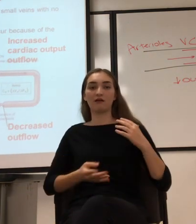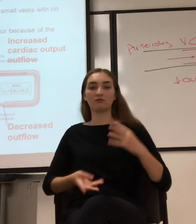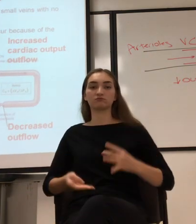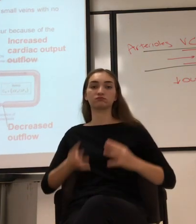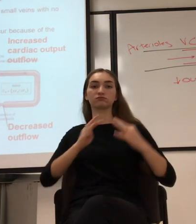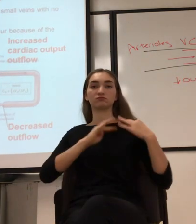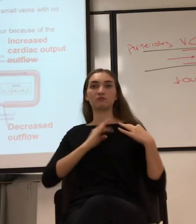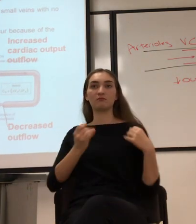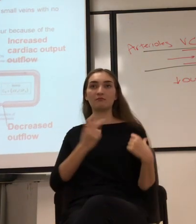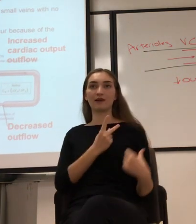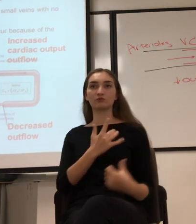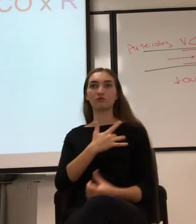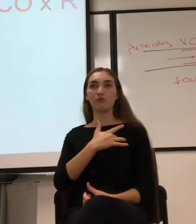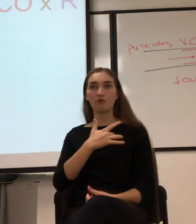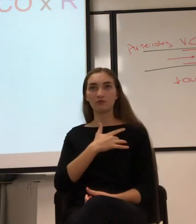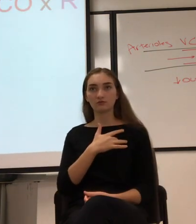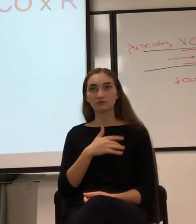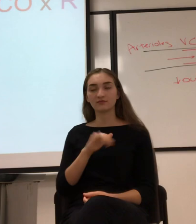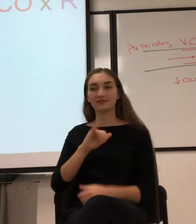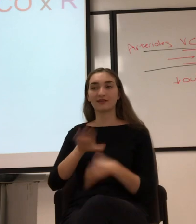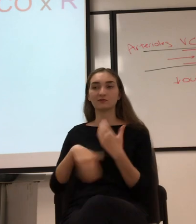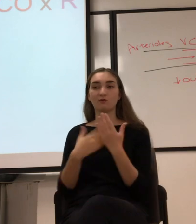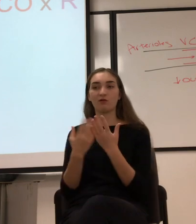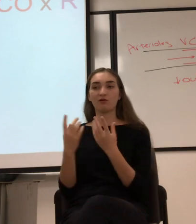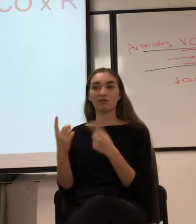So all that's happening,